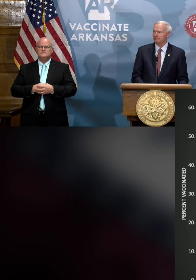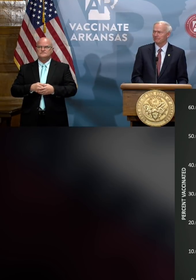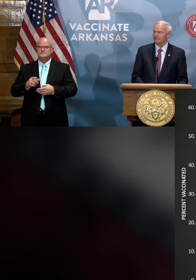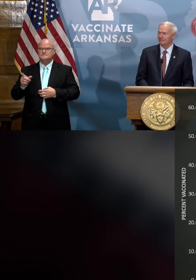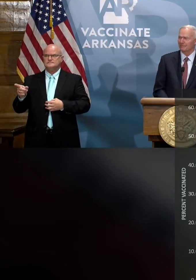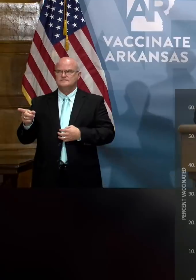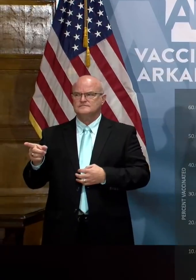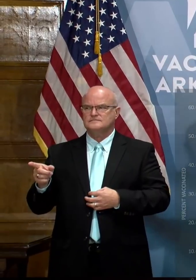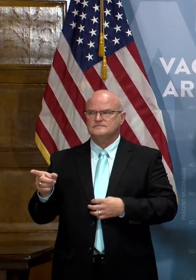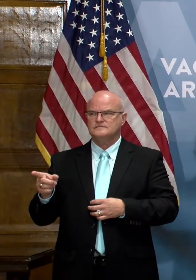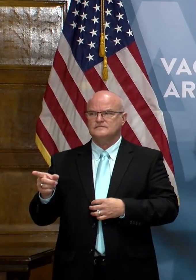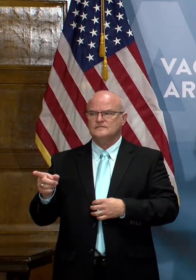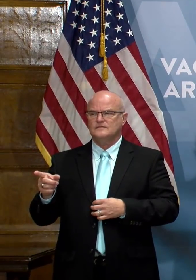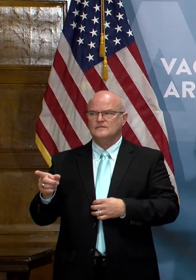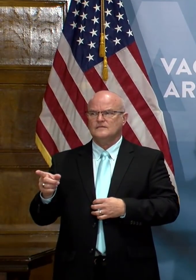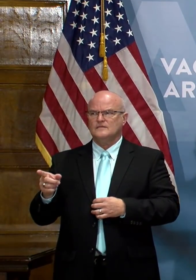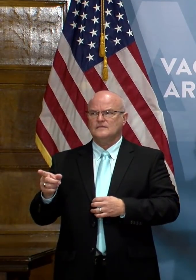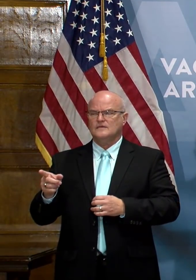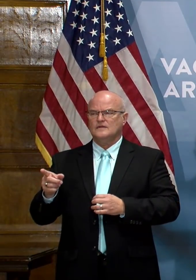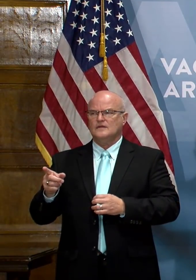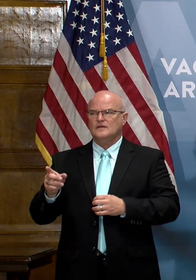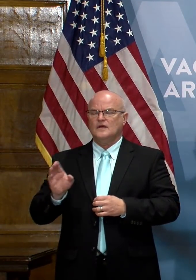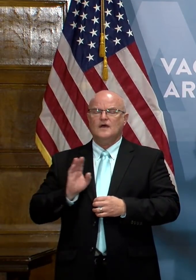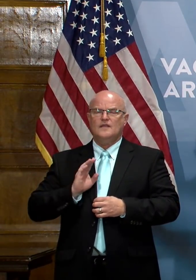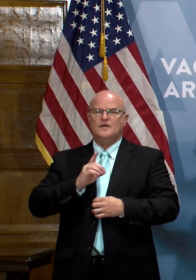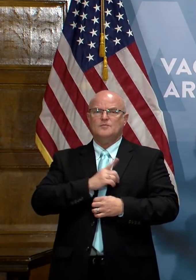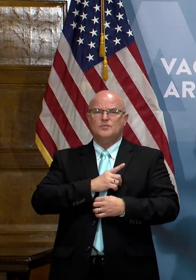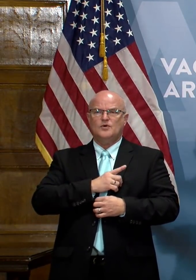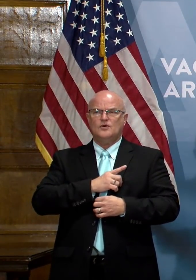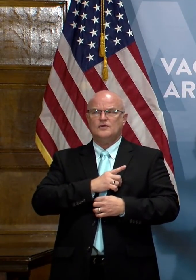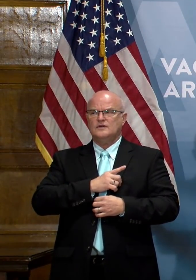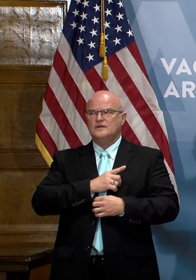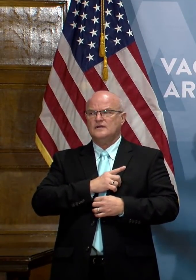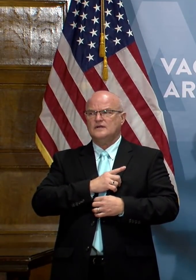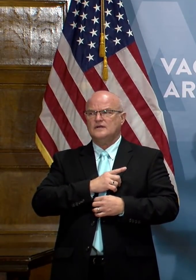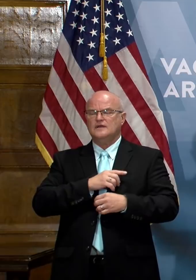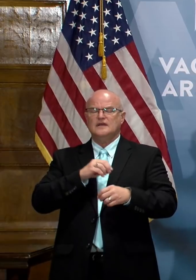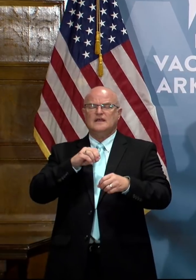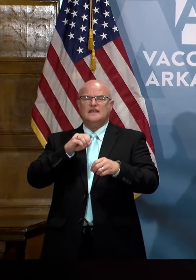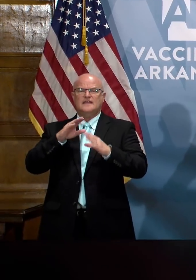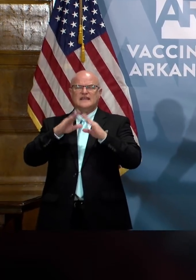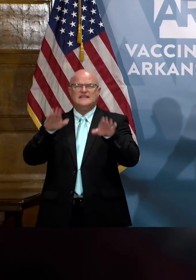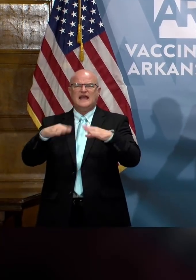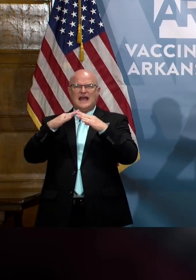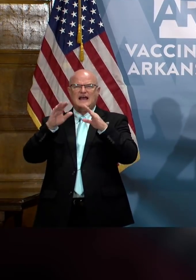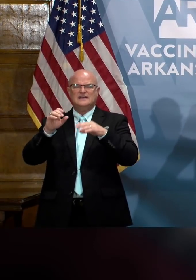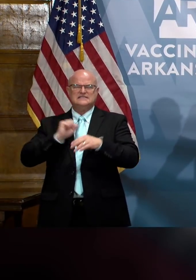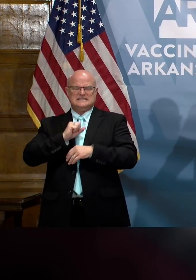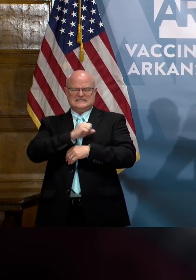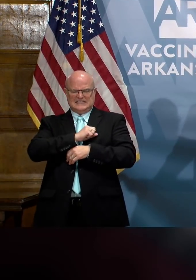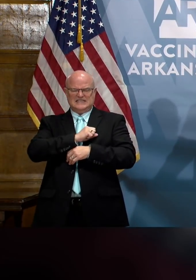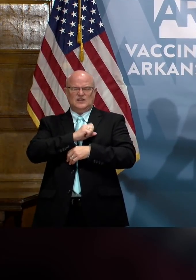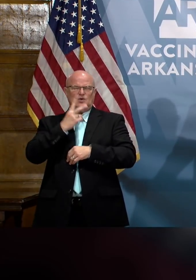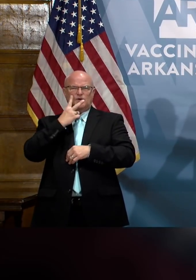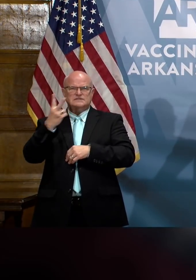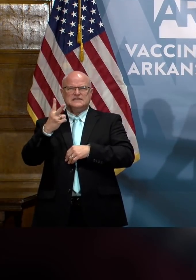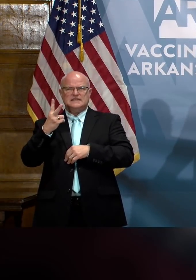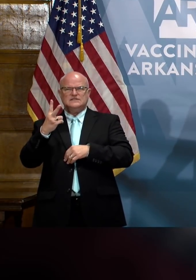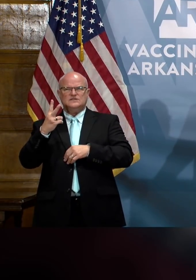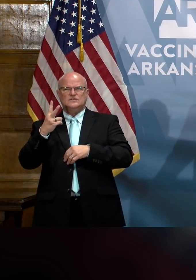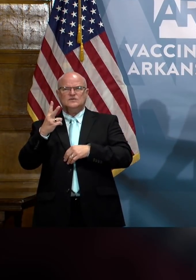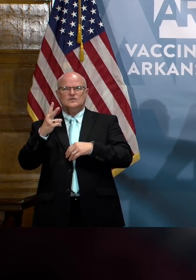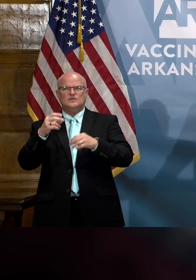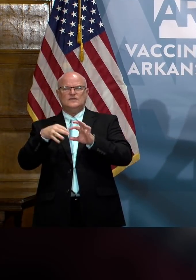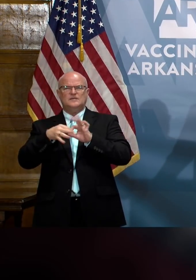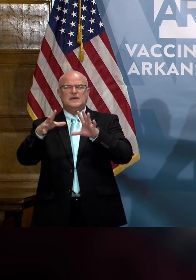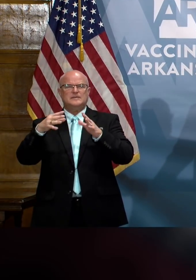Governor, with the Board of Apportionment set to vote on finalizing the new House and Senate districts on Monday, what kind of changes can we expect to see to the maps that were